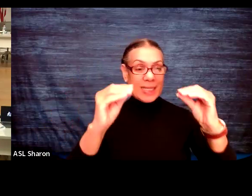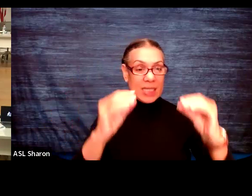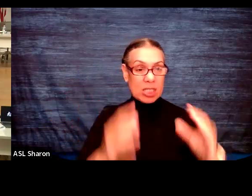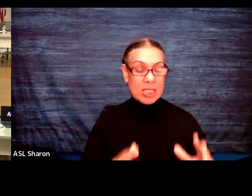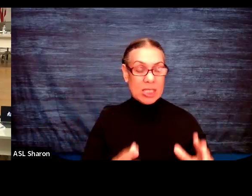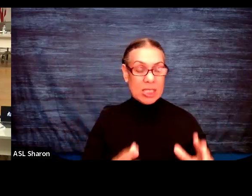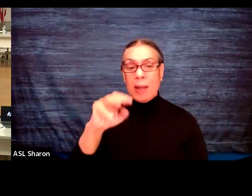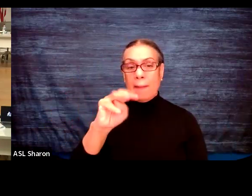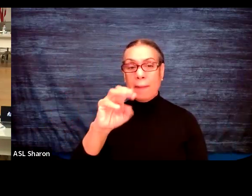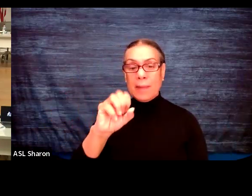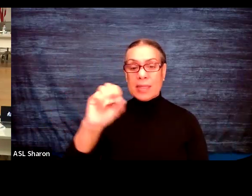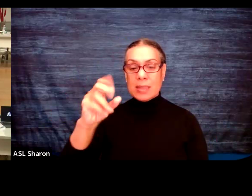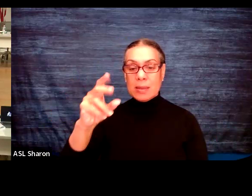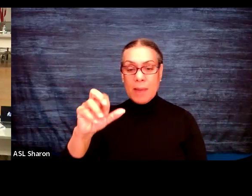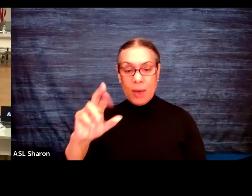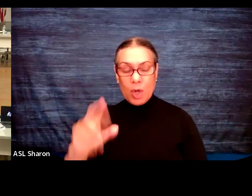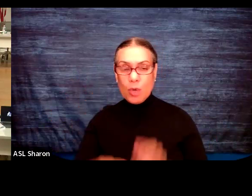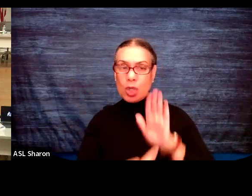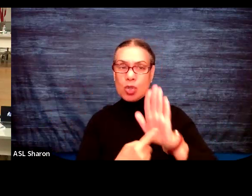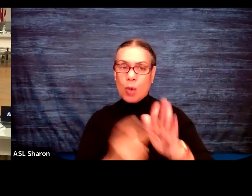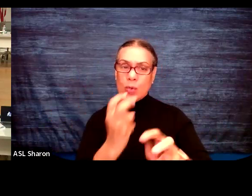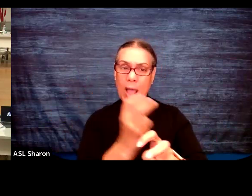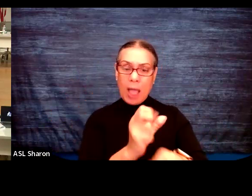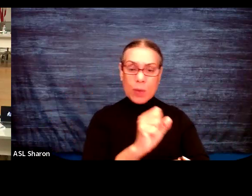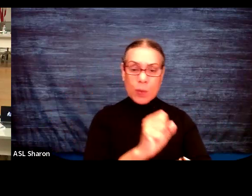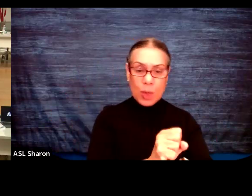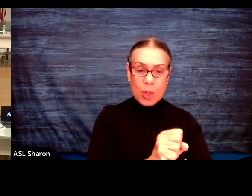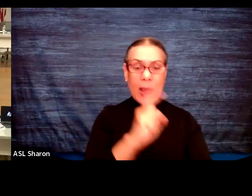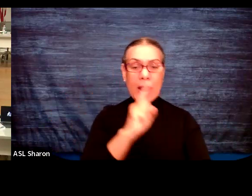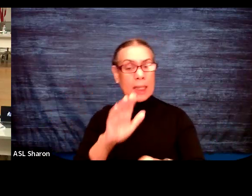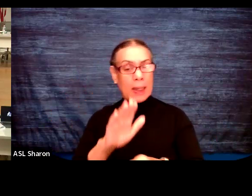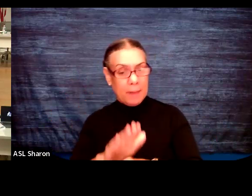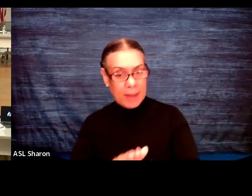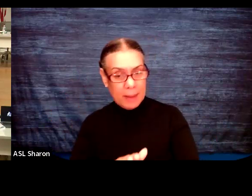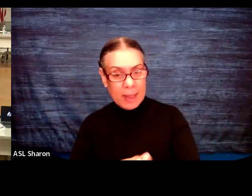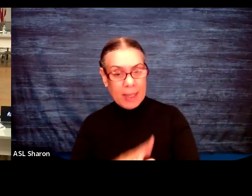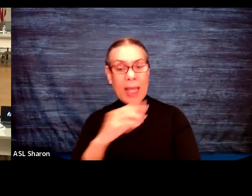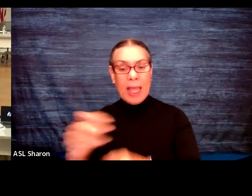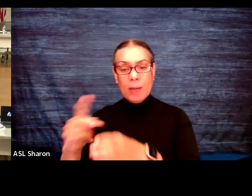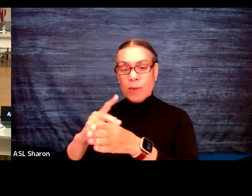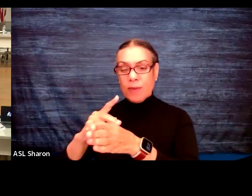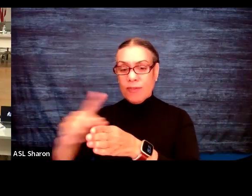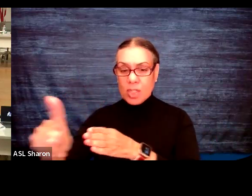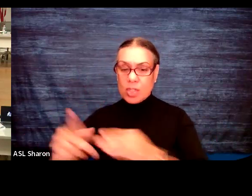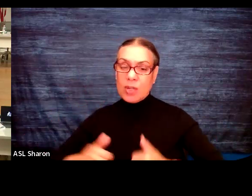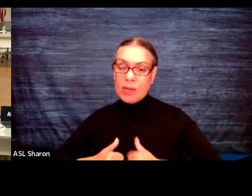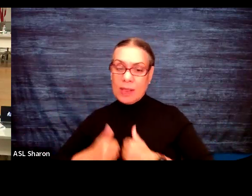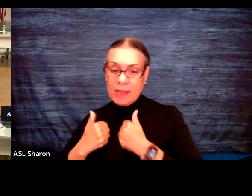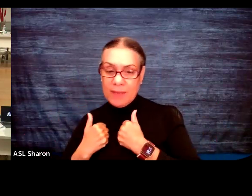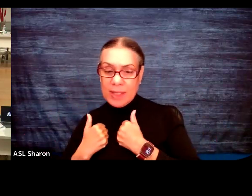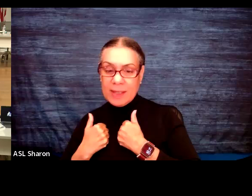Barrow exemplifies the hard work, commitment, and professionalism of educators district-wide